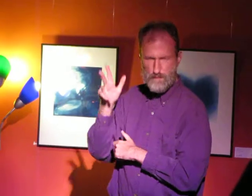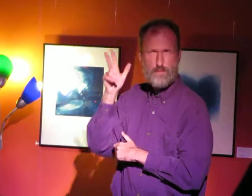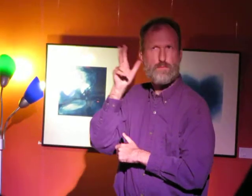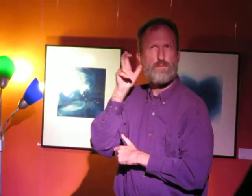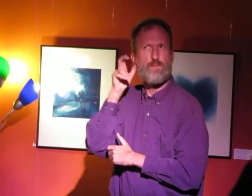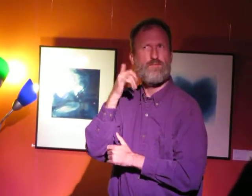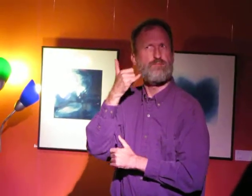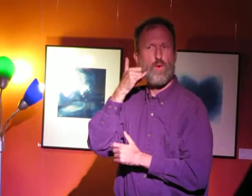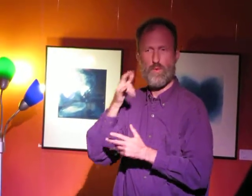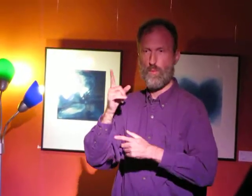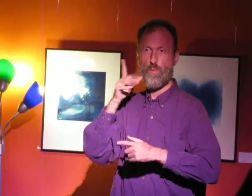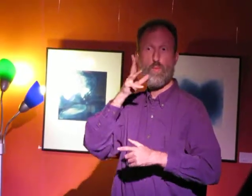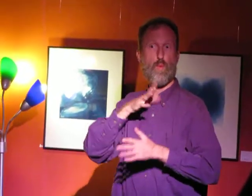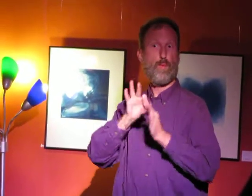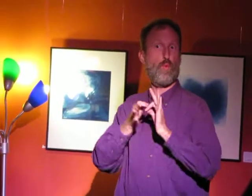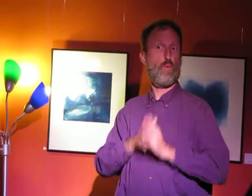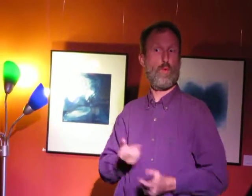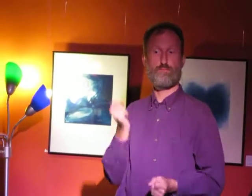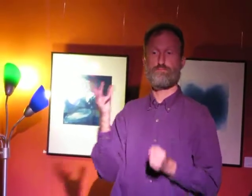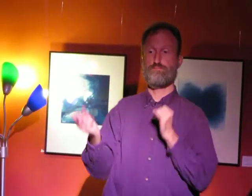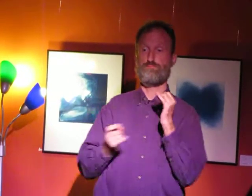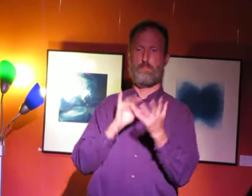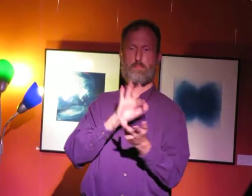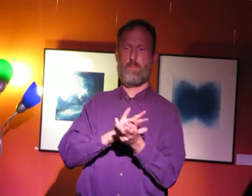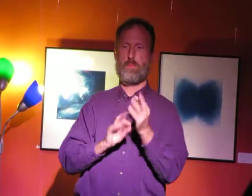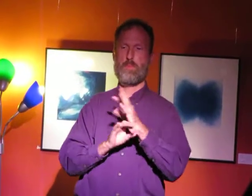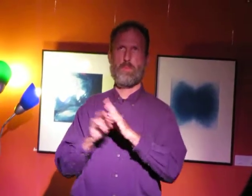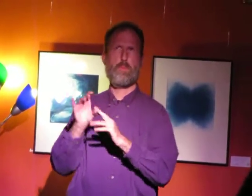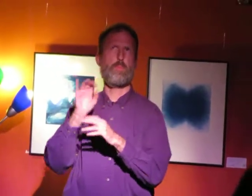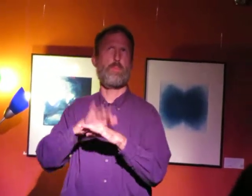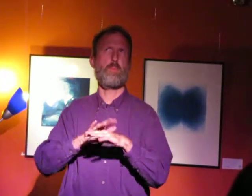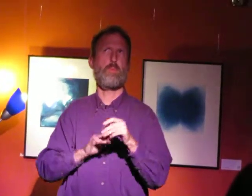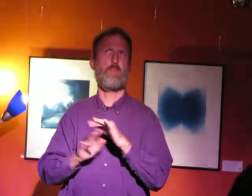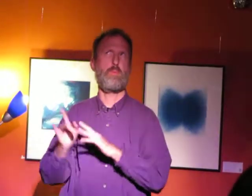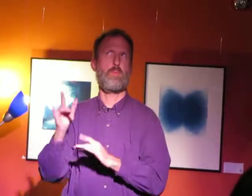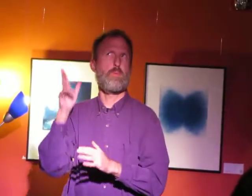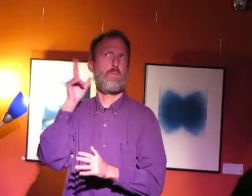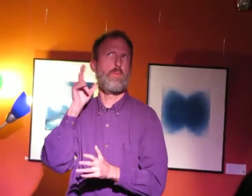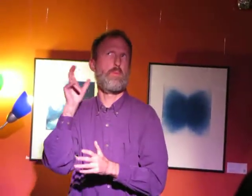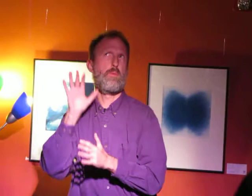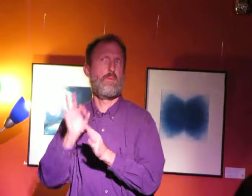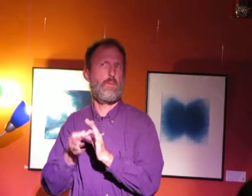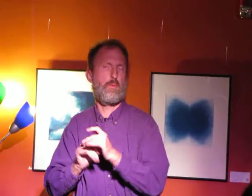to the sound of her hands softly tapping each other while she signs to him on the video phone.